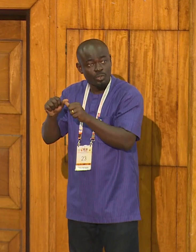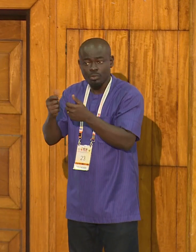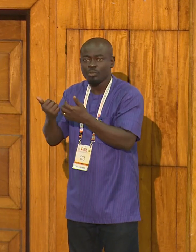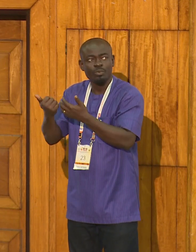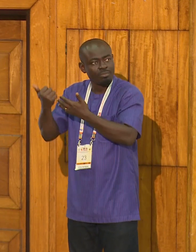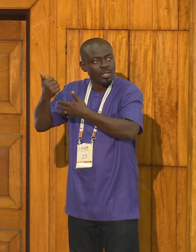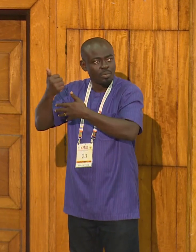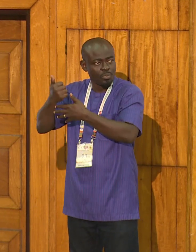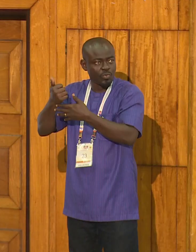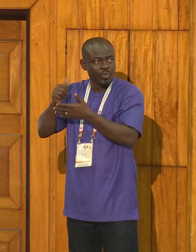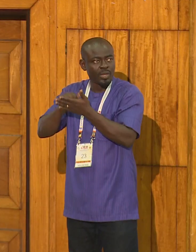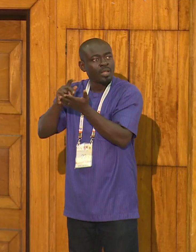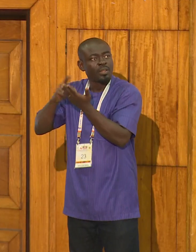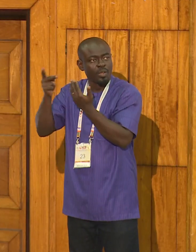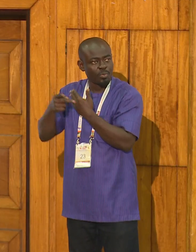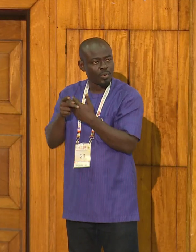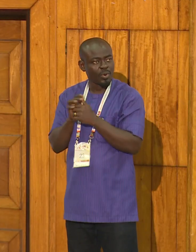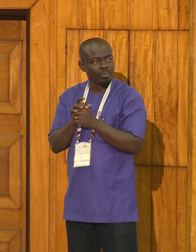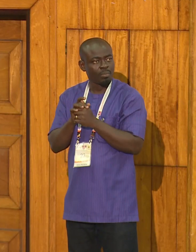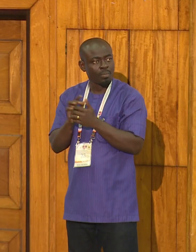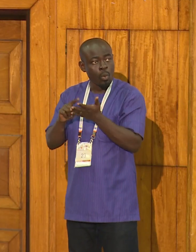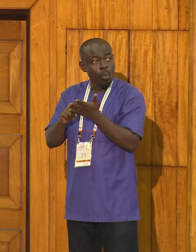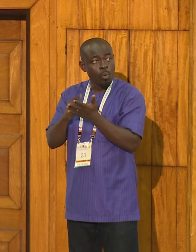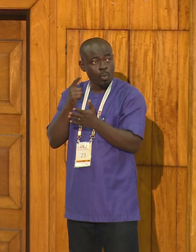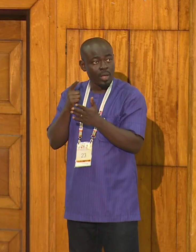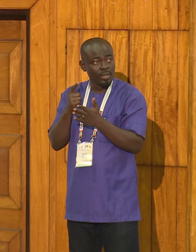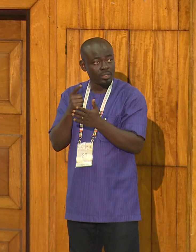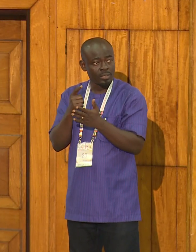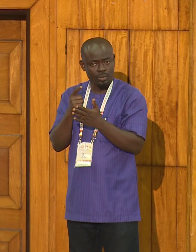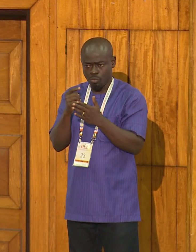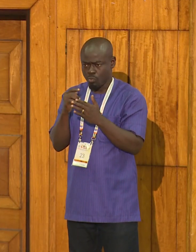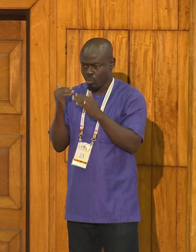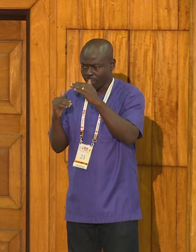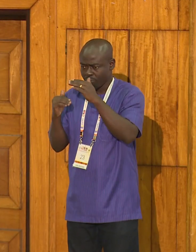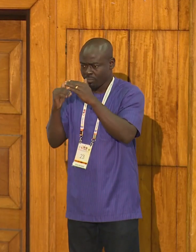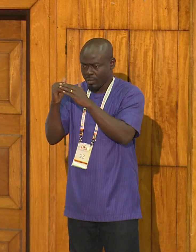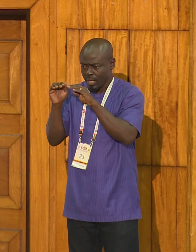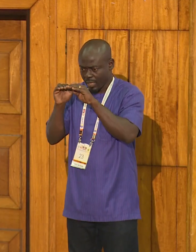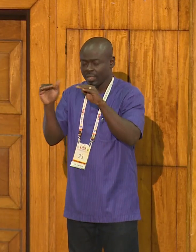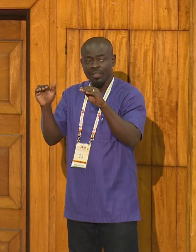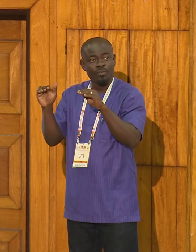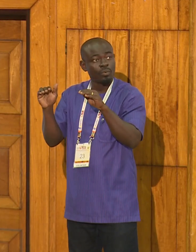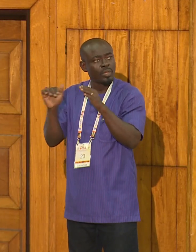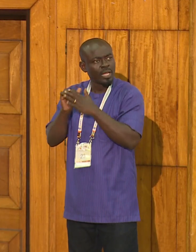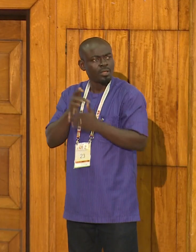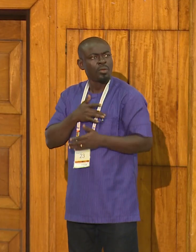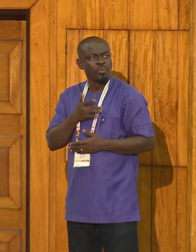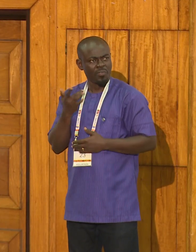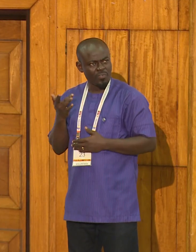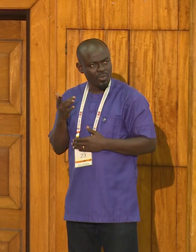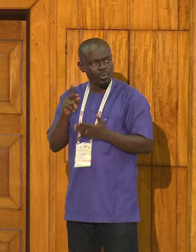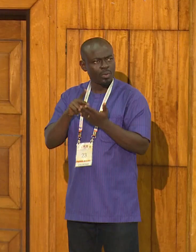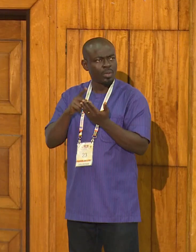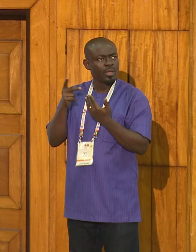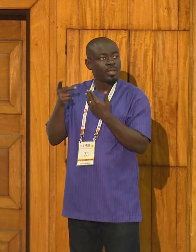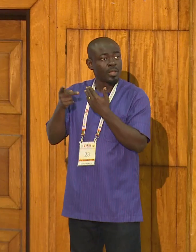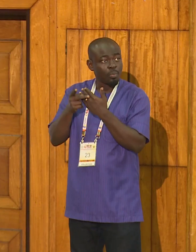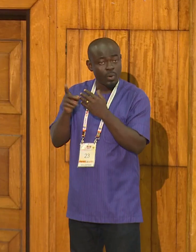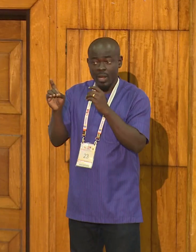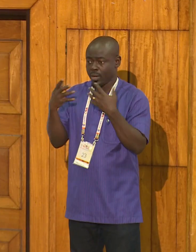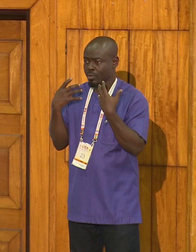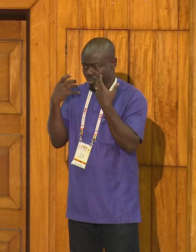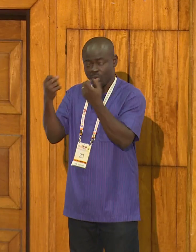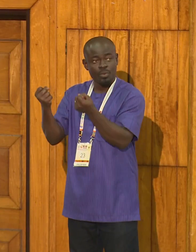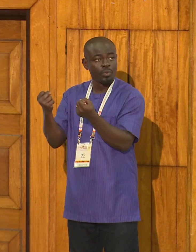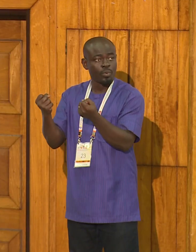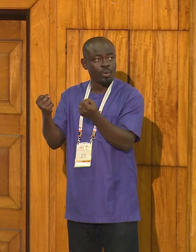improving the program. And once we are at a stage where we feel the program has been doing well,